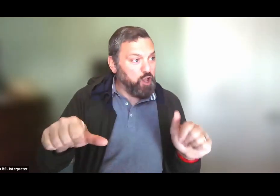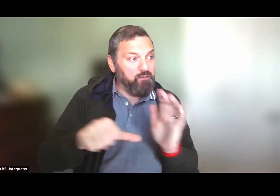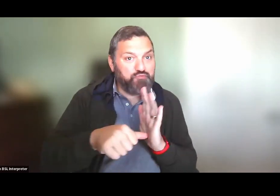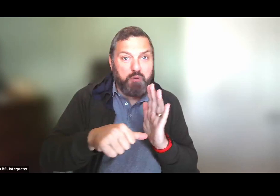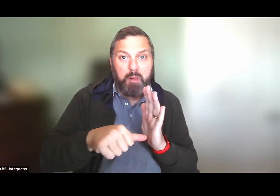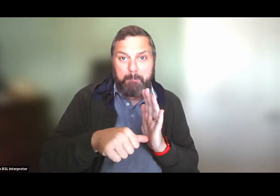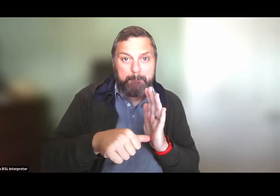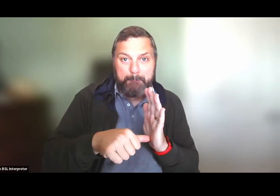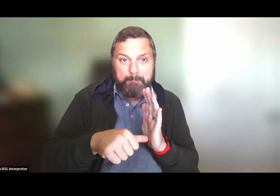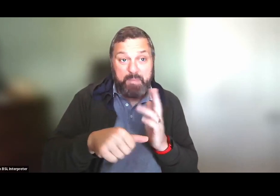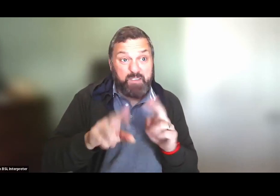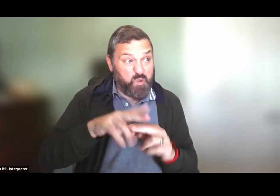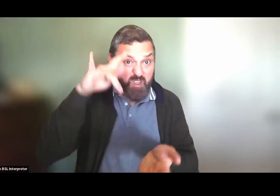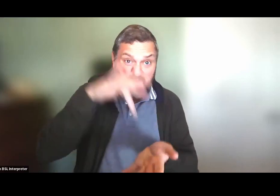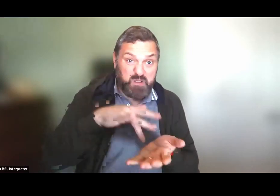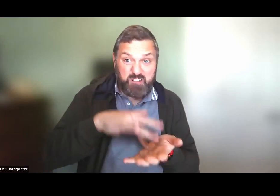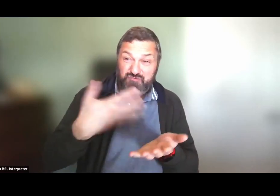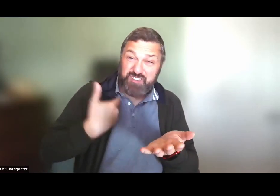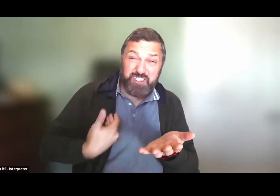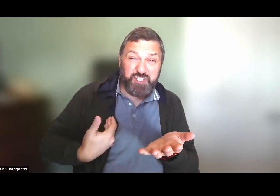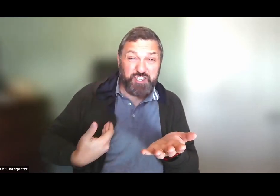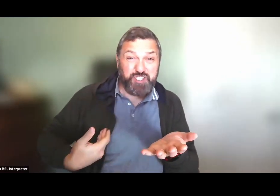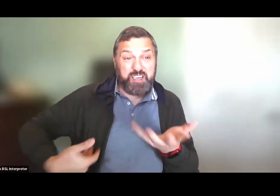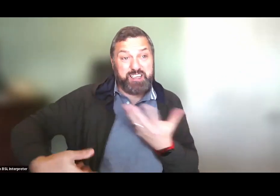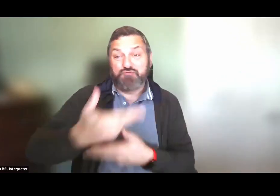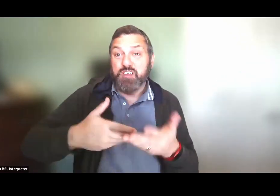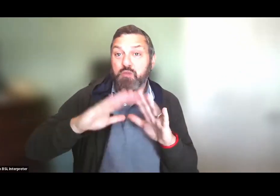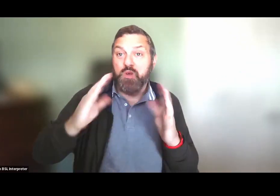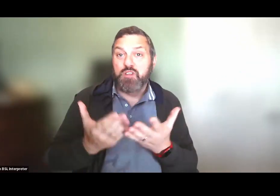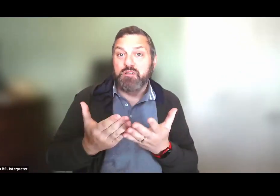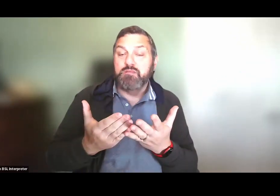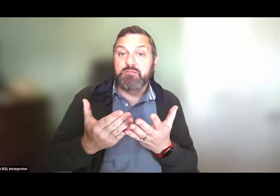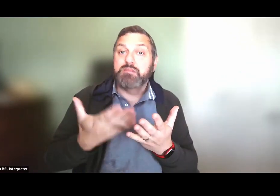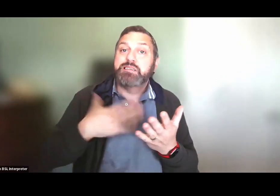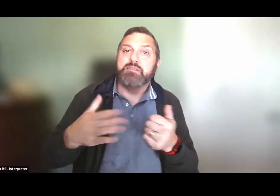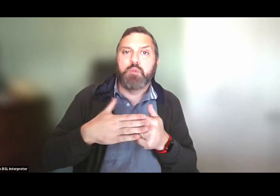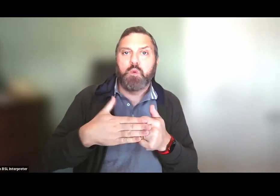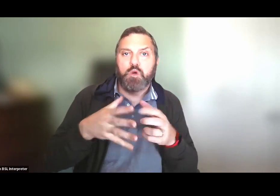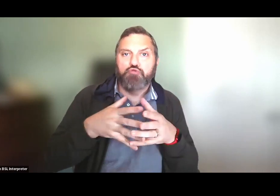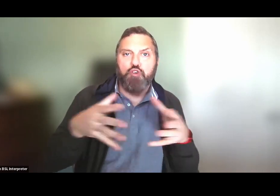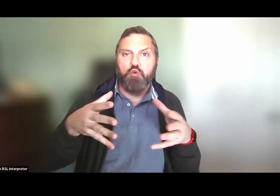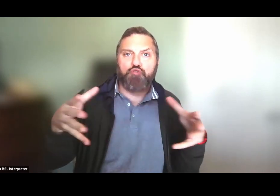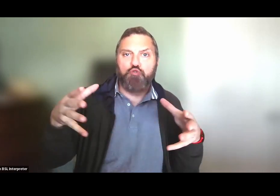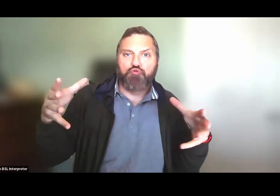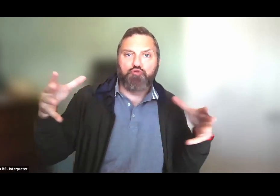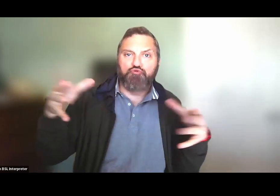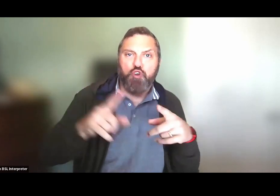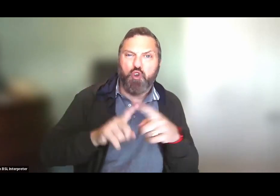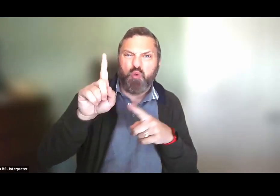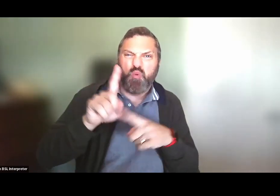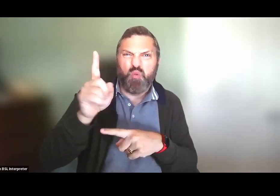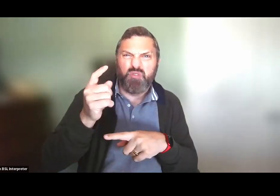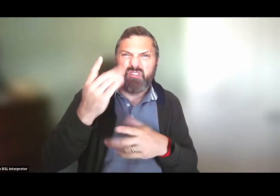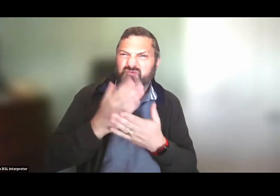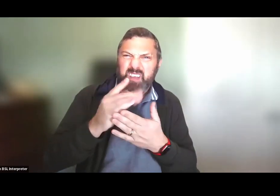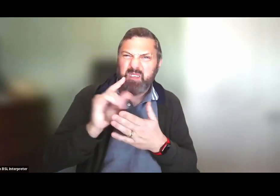if we are sitting in the richest countries in the world, the solutions to our problems lies in yet more growth. There's something insane and